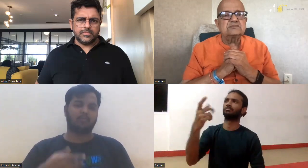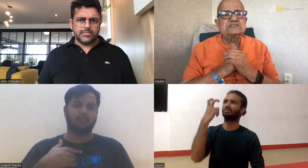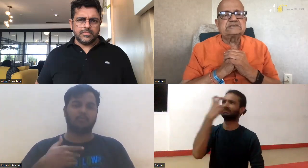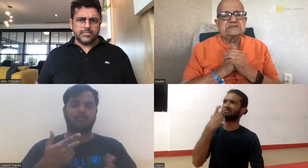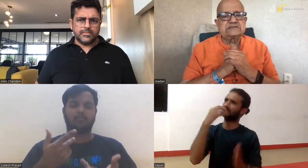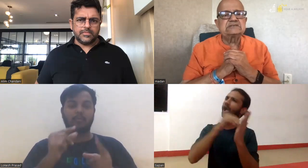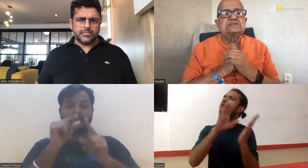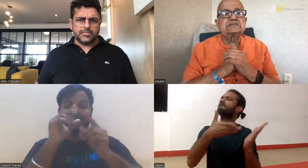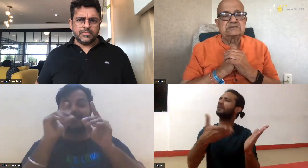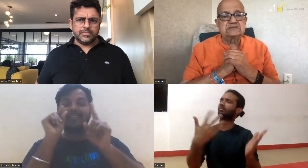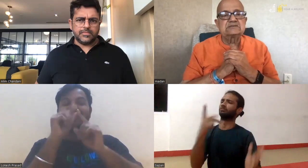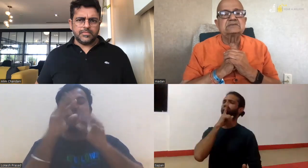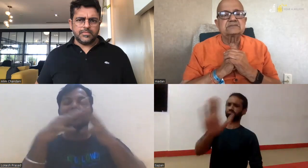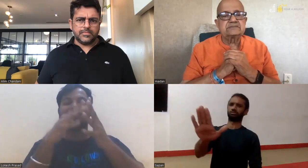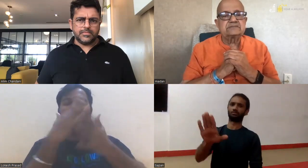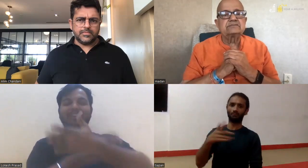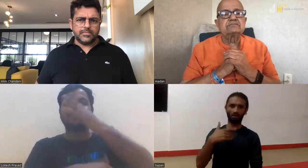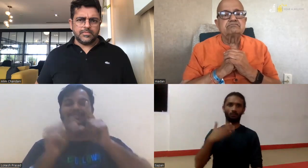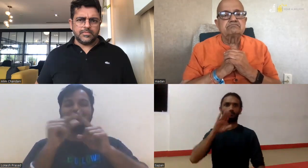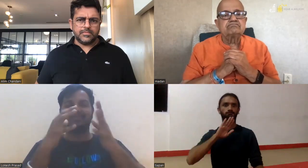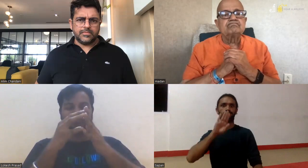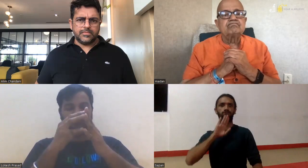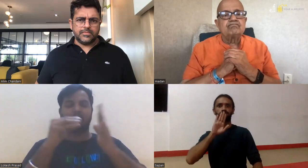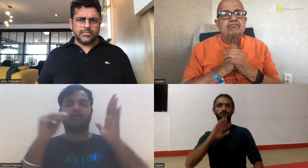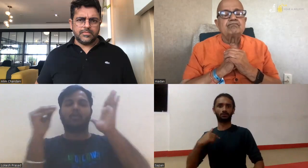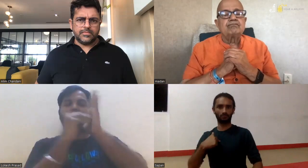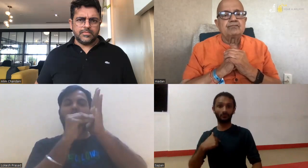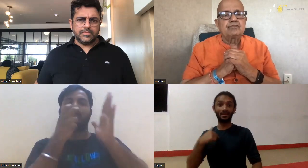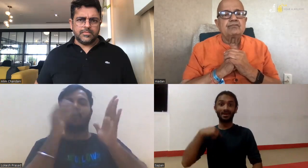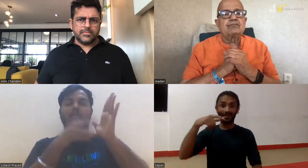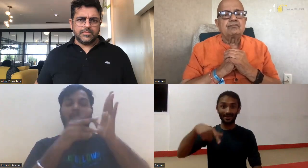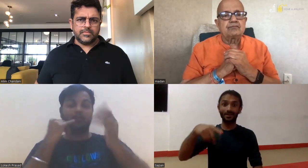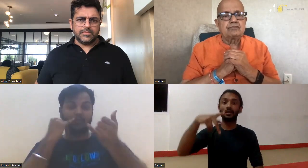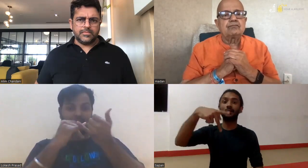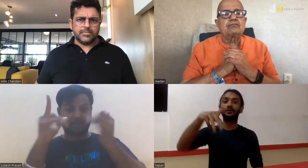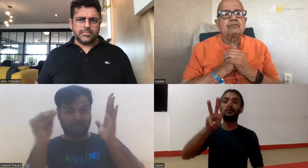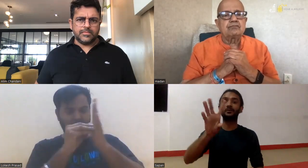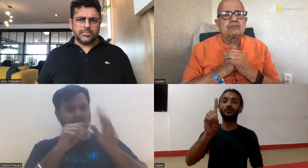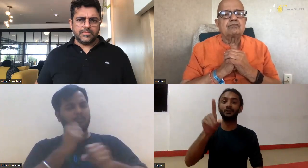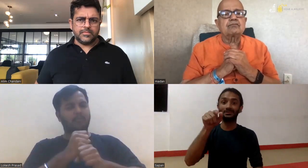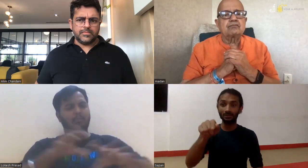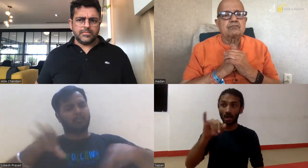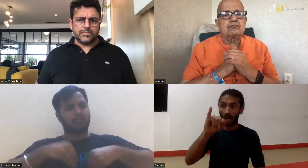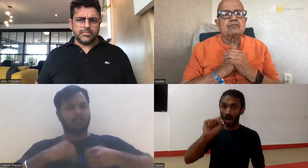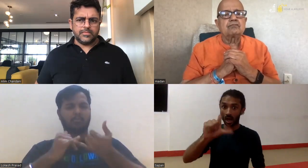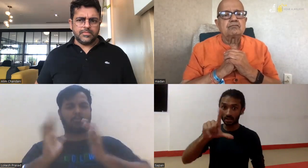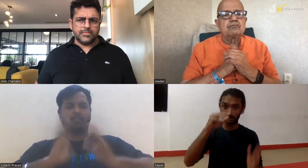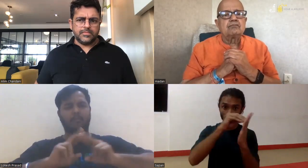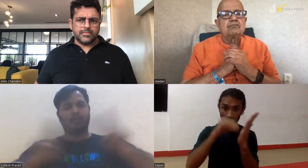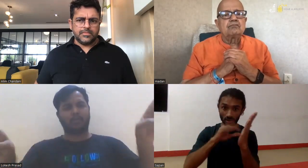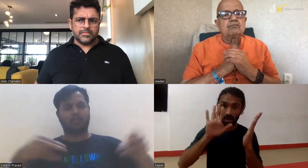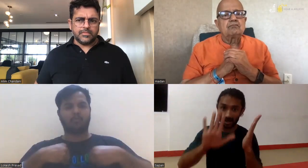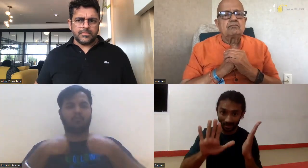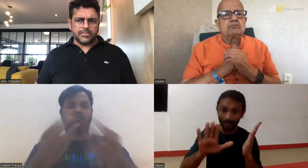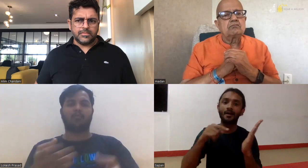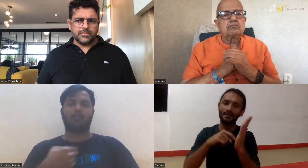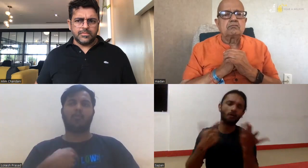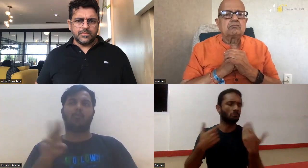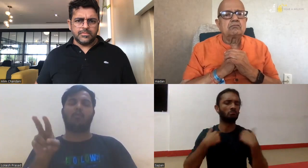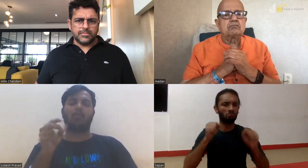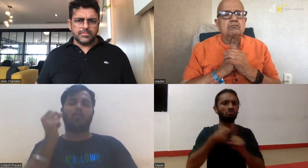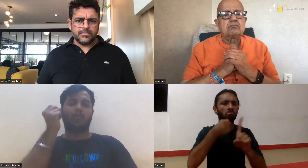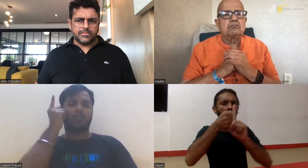of course, there is people working in different groups. So it's important that you all work together and desperately ask for what you really want. You